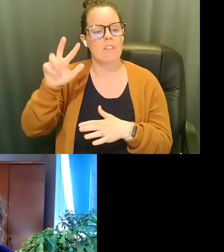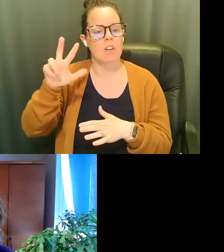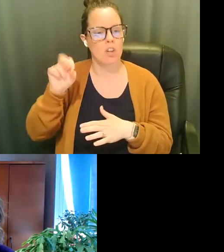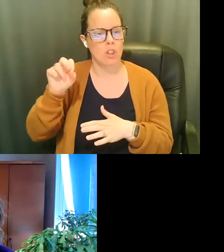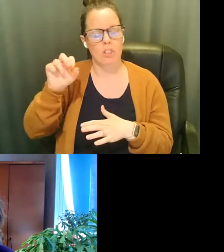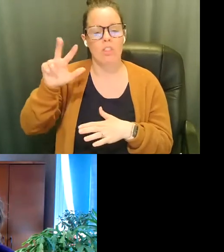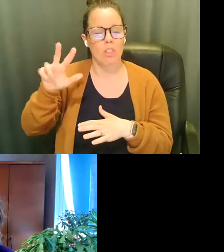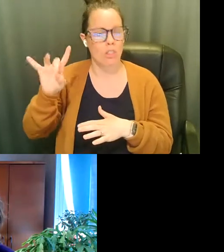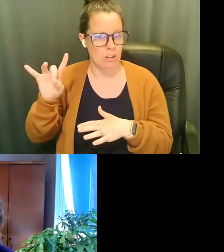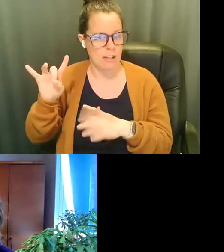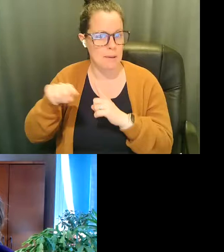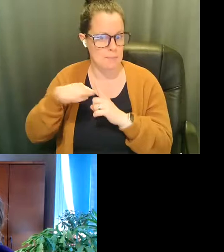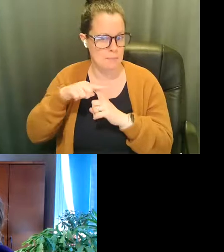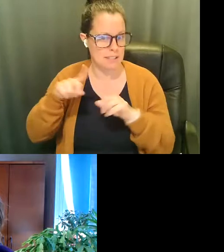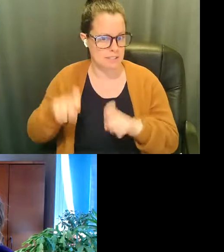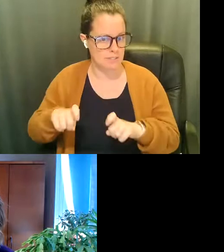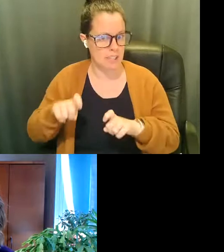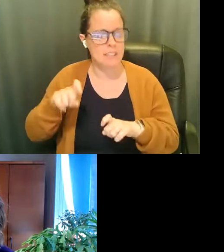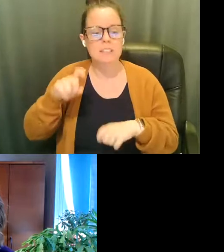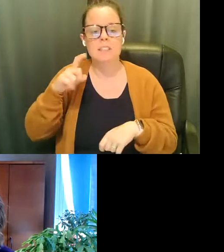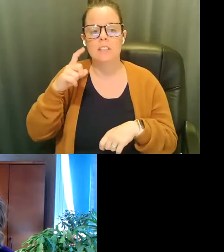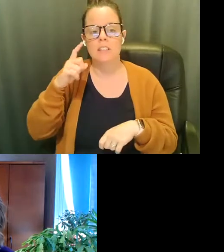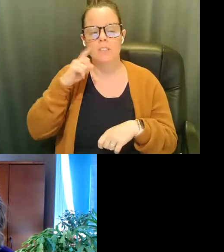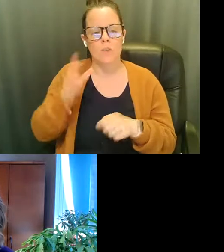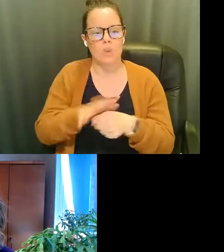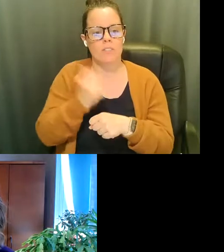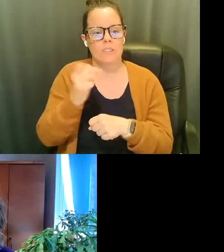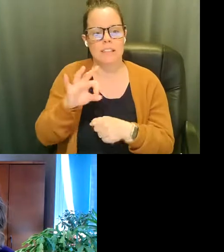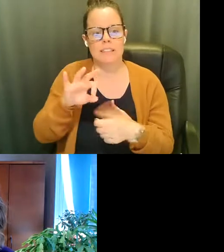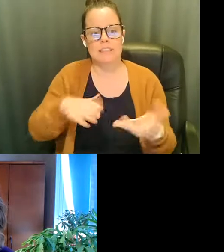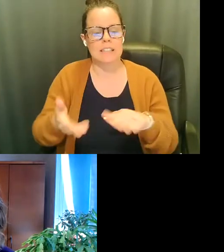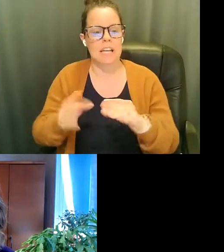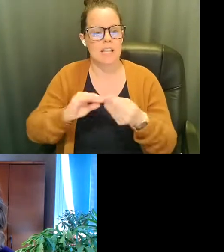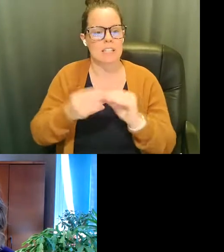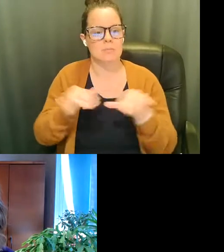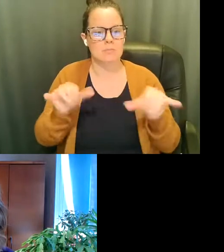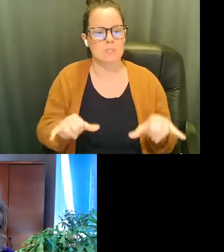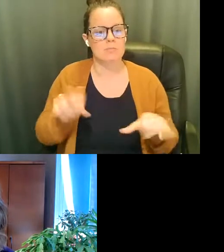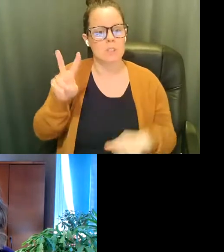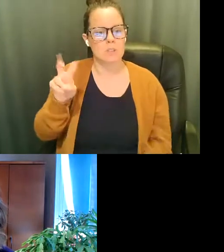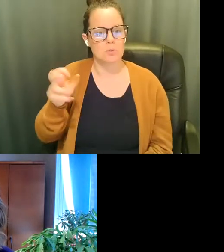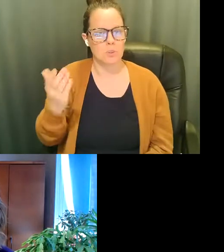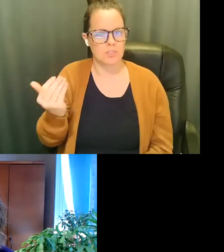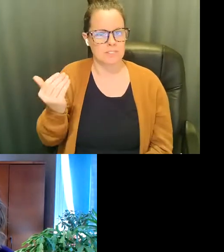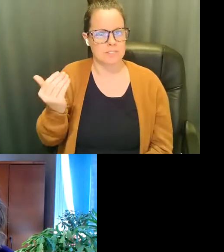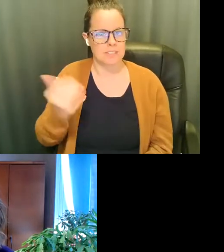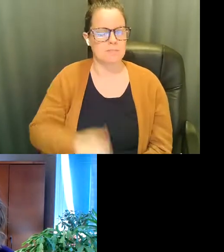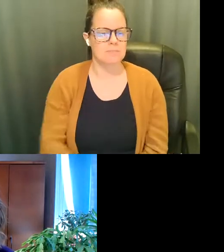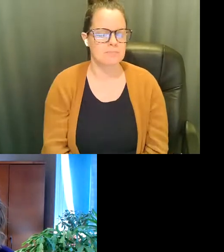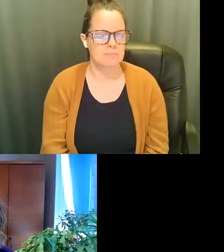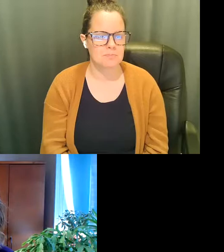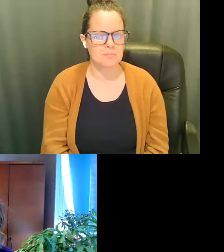18,538 positive tests for COVID-19, and our death count remains at 215.